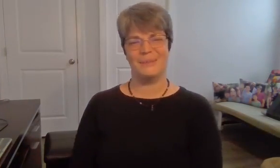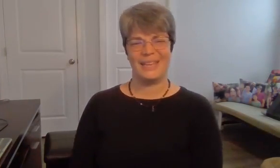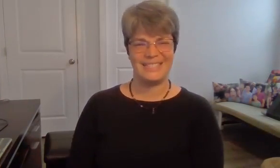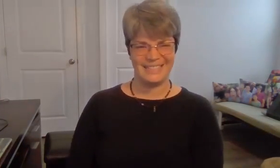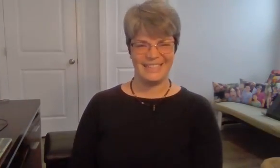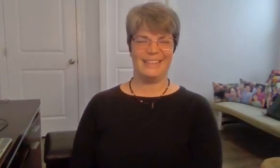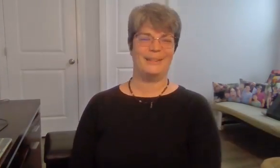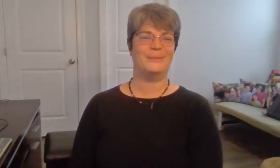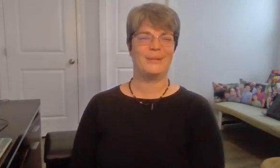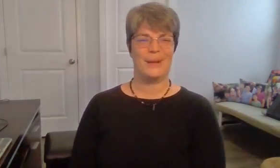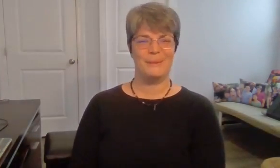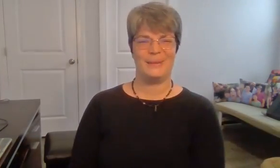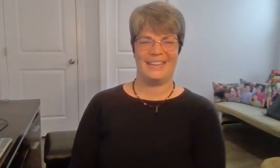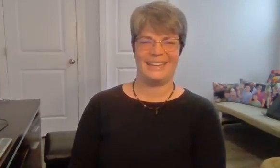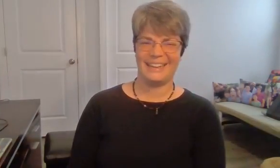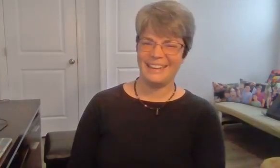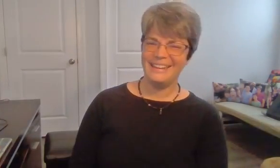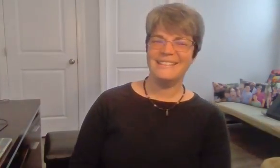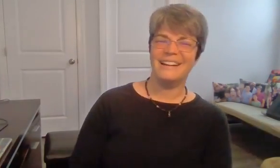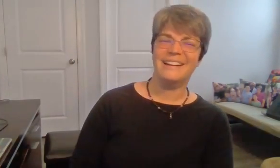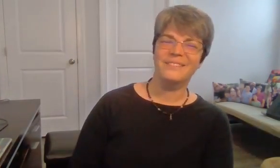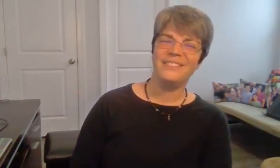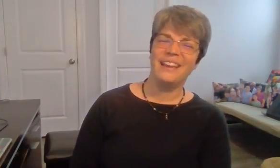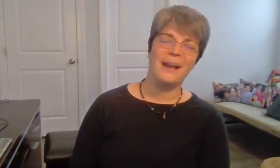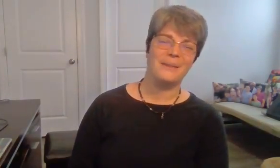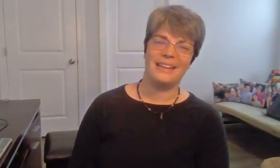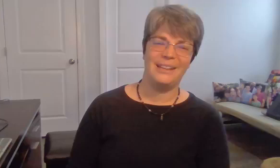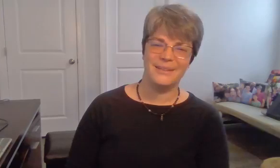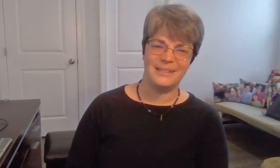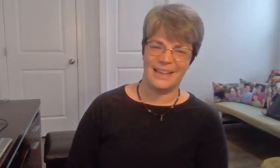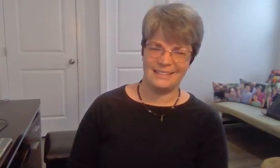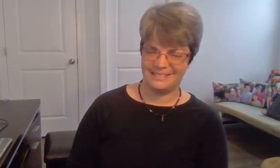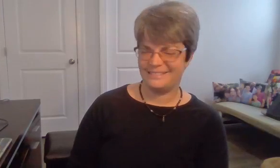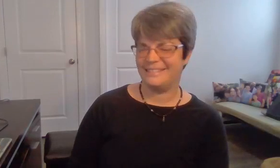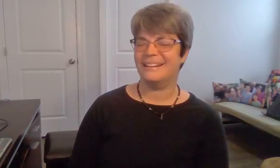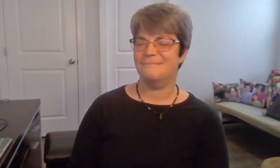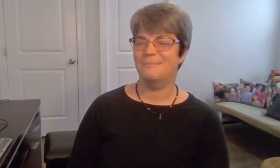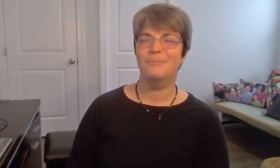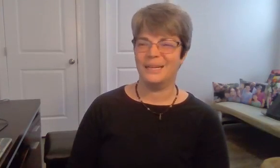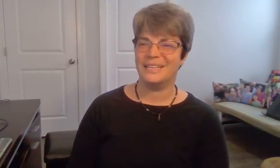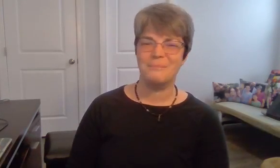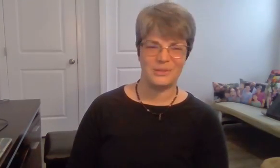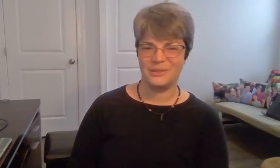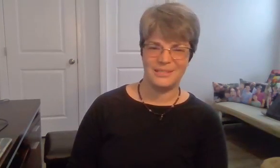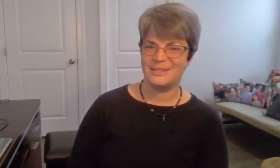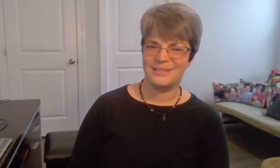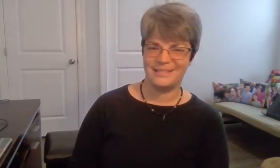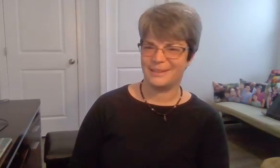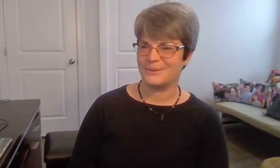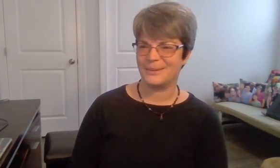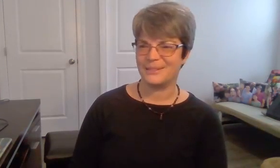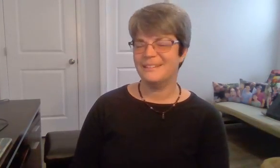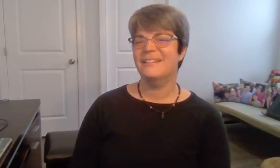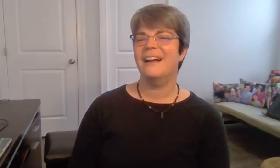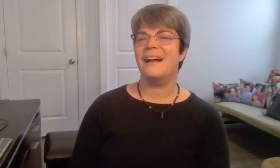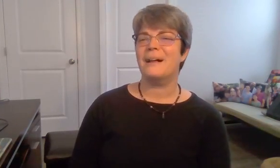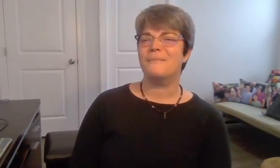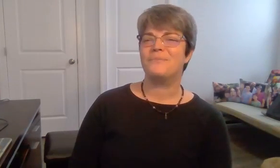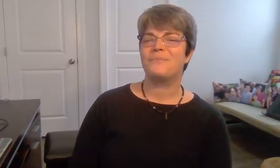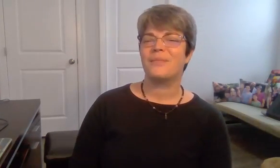makes it a little complicated. I'm kidding, he knows a lot, but he especially knows the curse words. It's